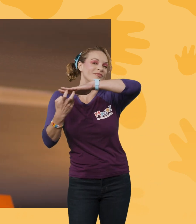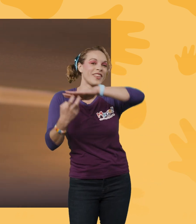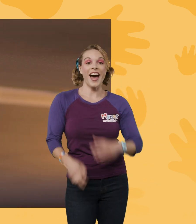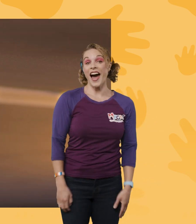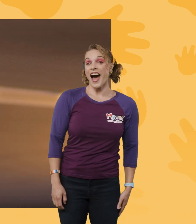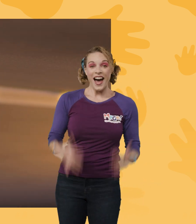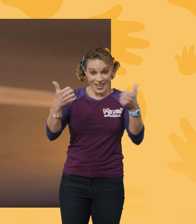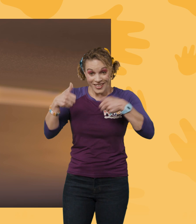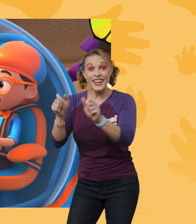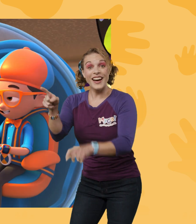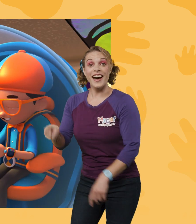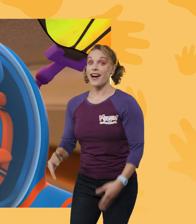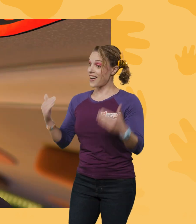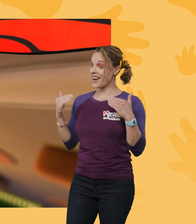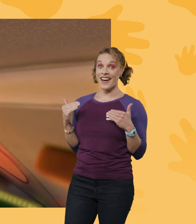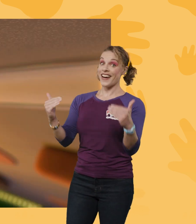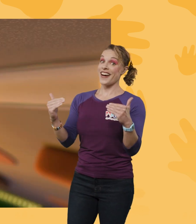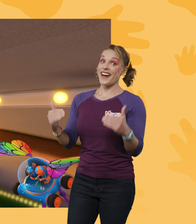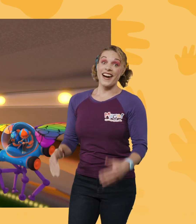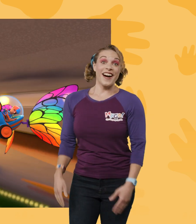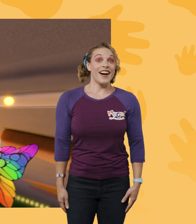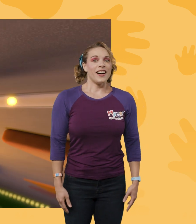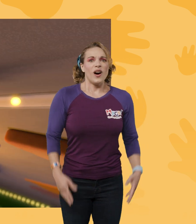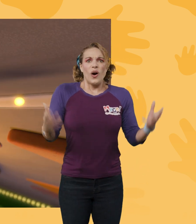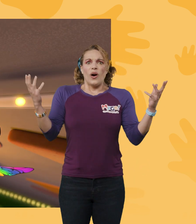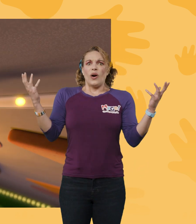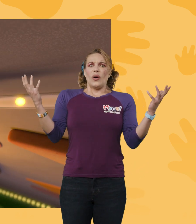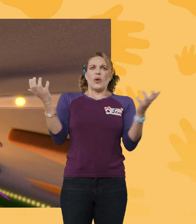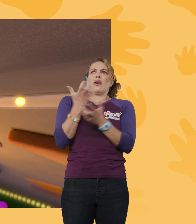Skip-it-bit-it-dip-dip-dip-dip. Now you try. Here goes.